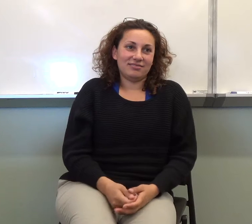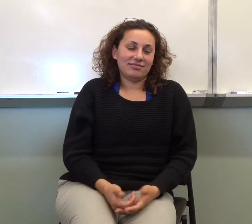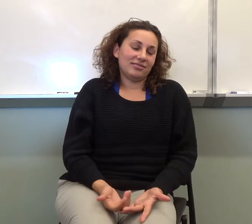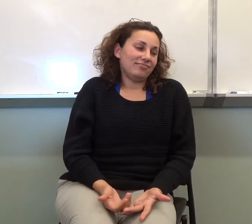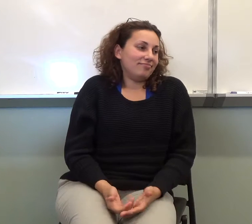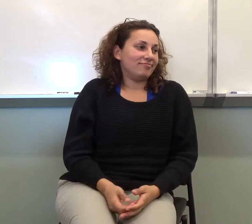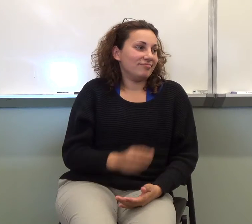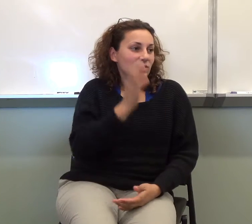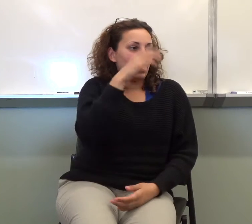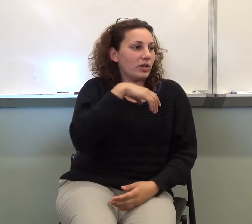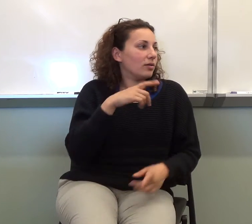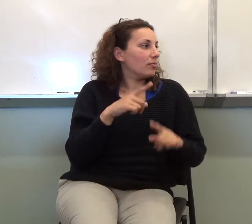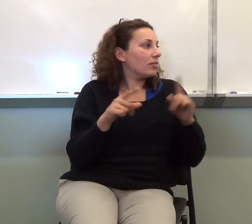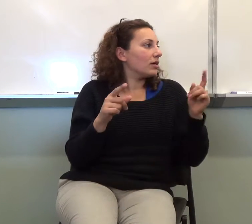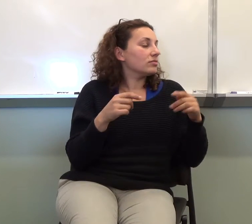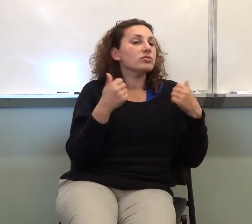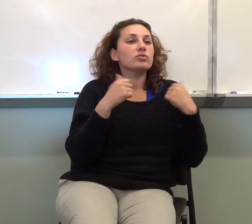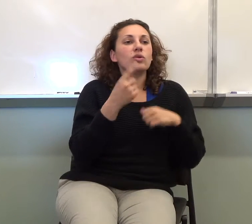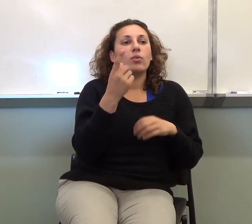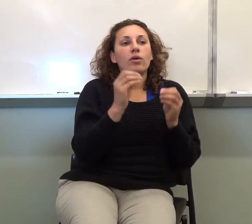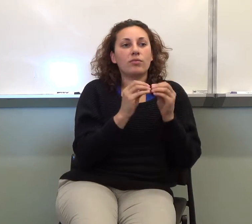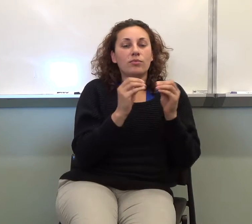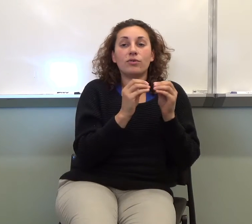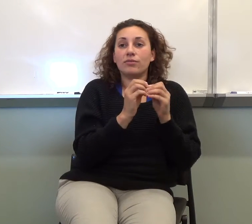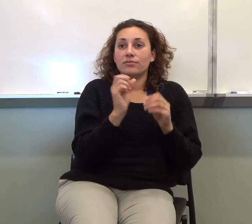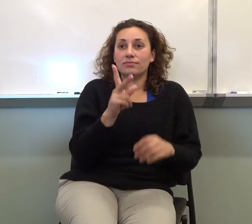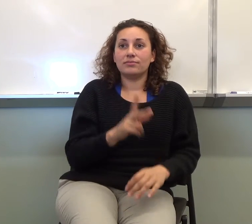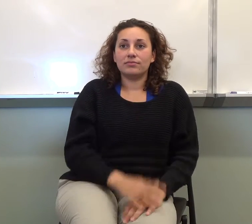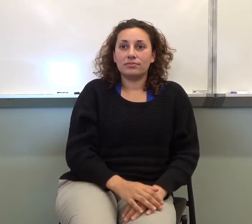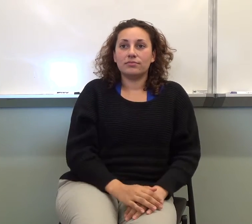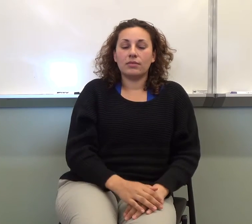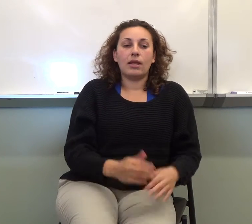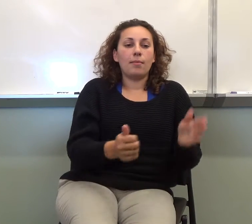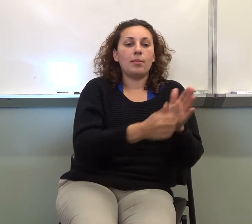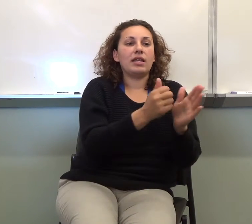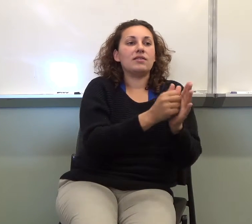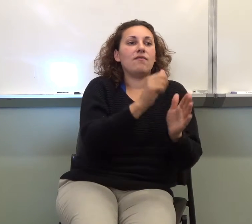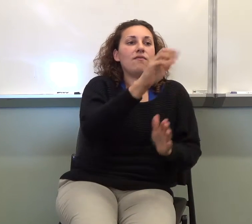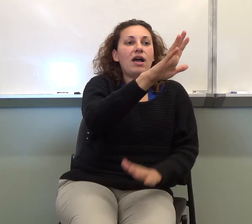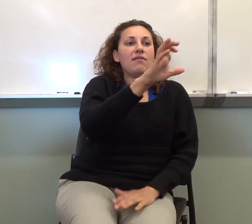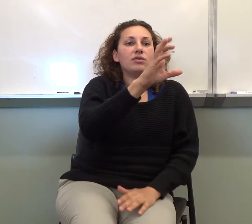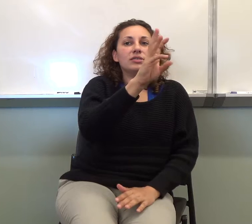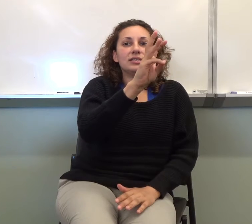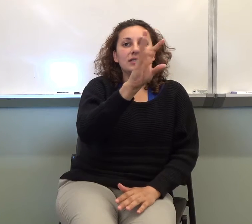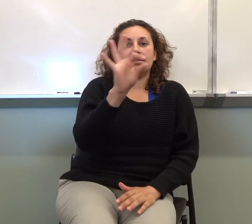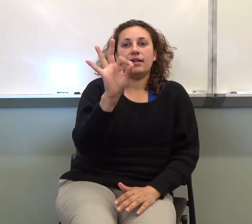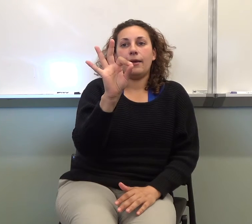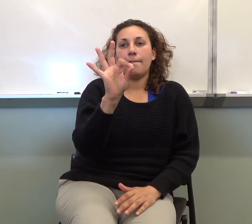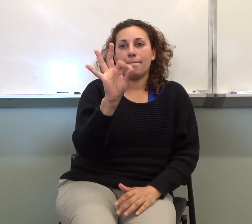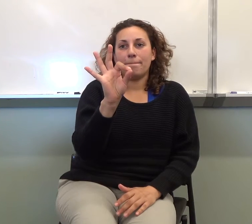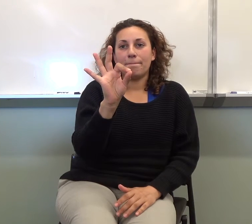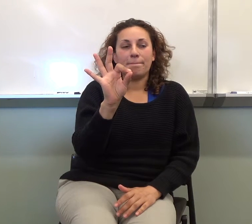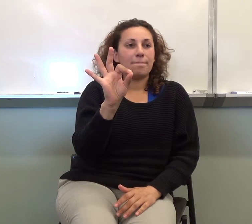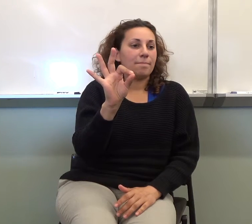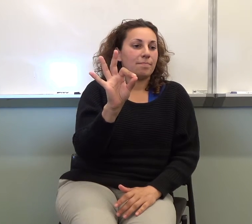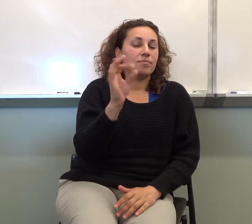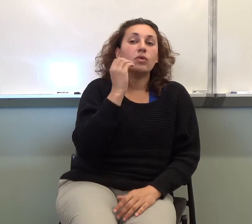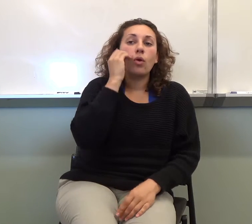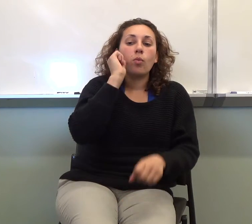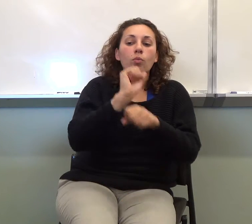Yeah, let's do one more. It's on page 569 in the homework section. It says a survey was